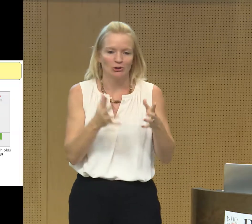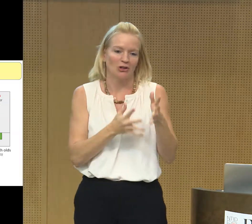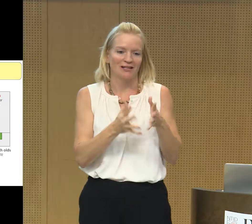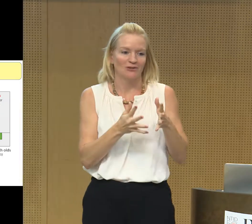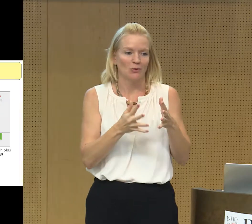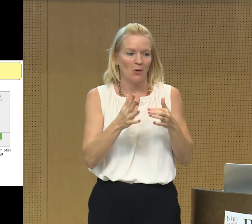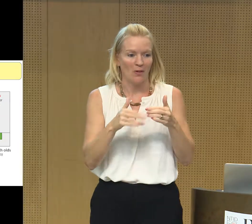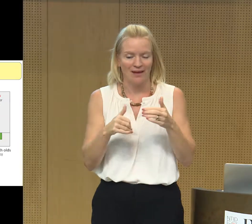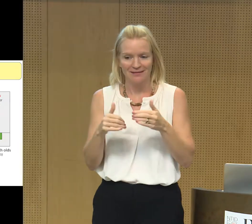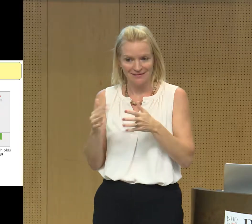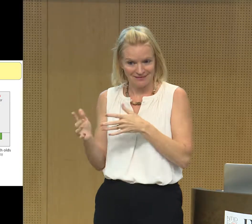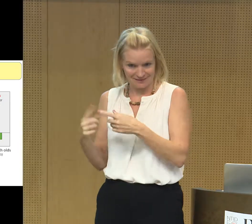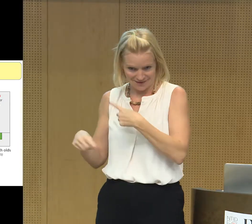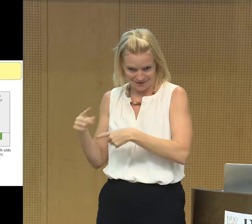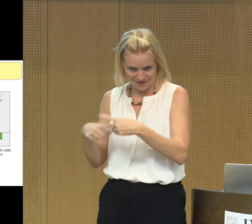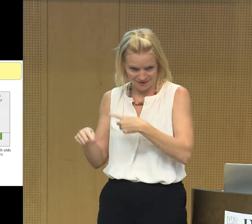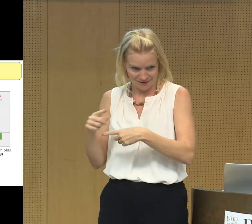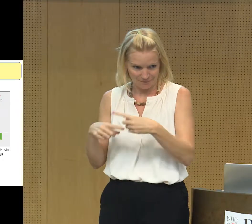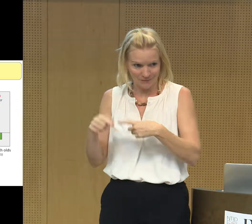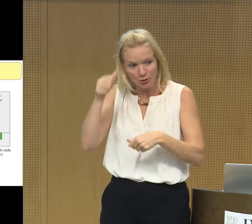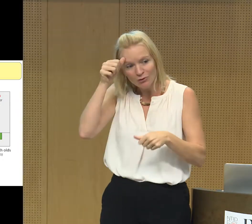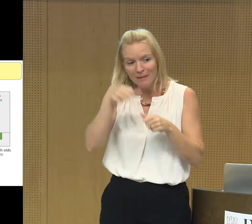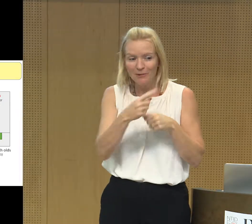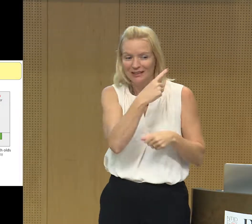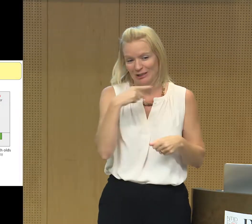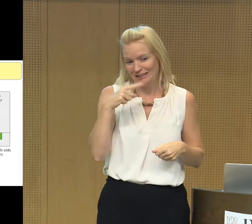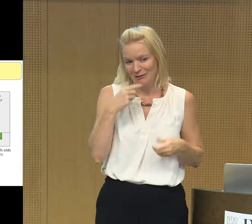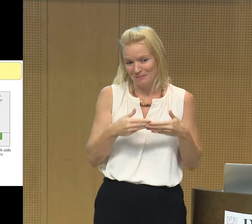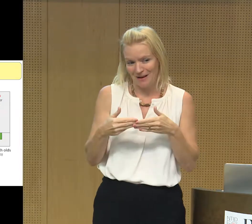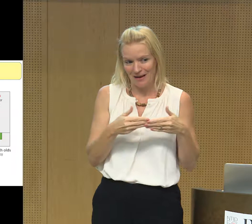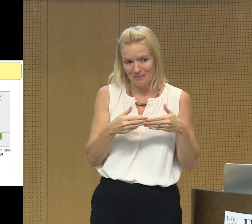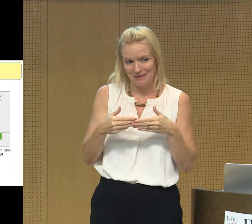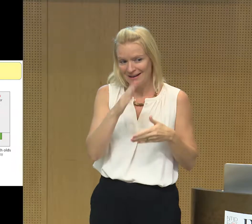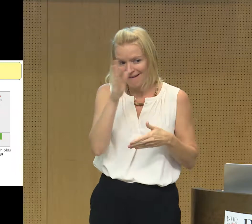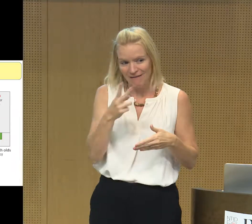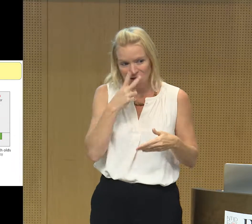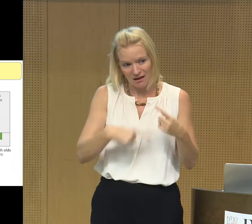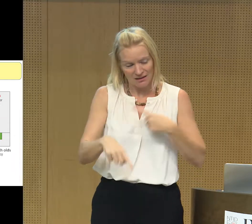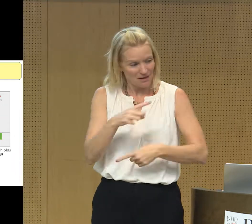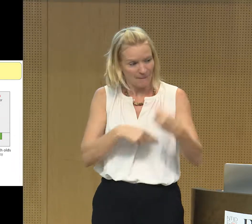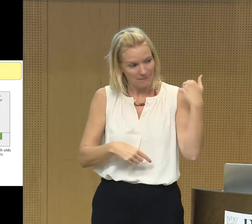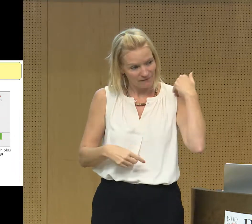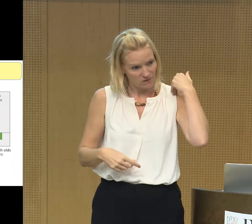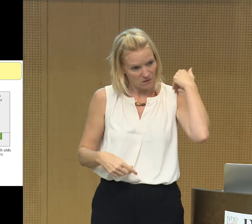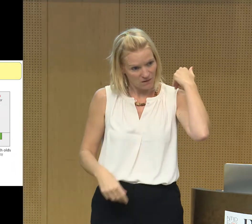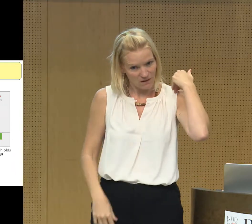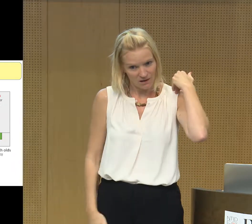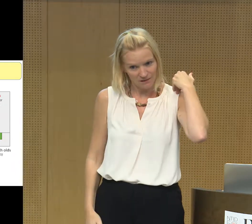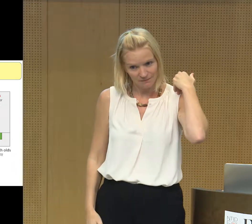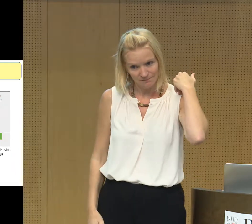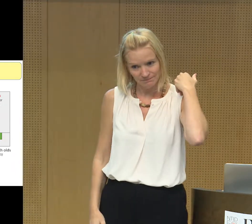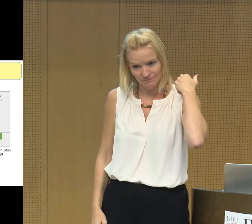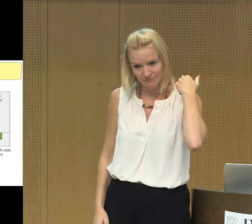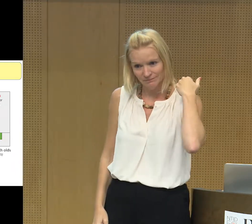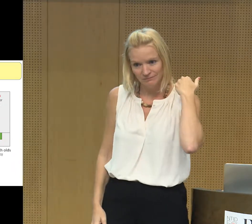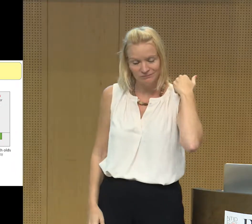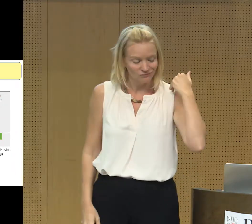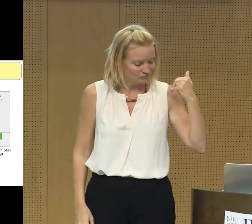The 1 year olds preferred to focus on the gestures more than the actual signs. And remember, these are hearing babies who have had no contact with sign language